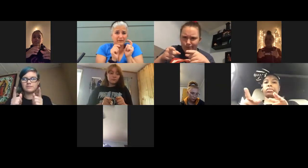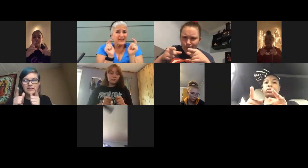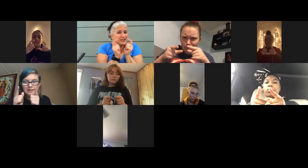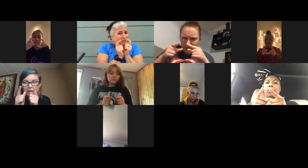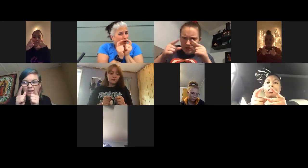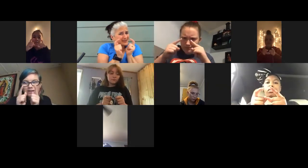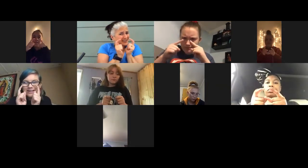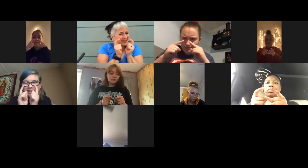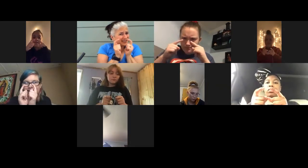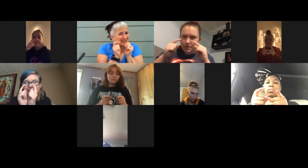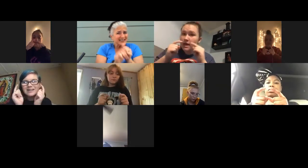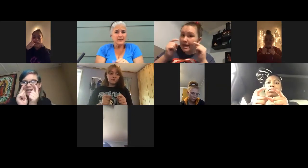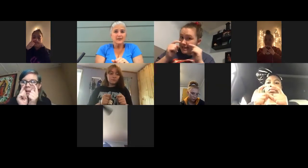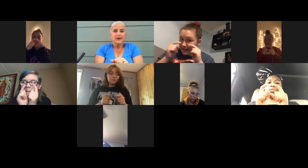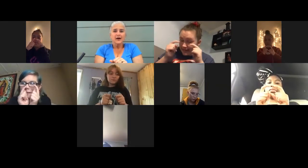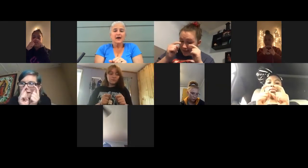Look at my face.